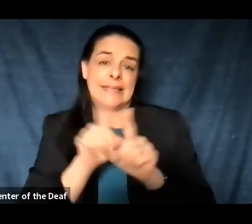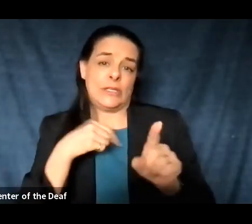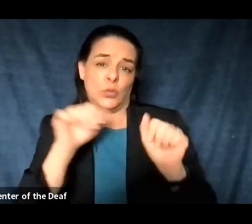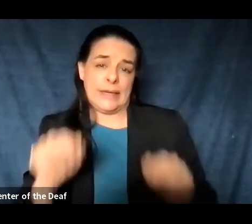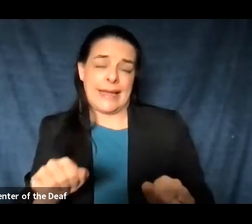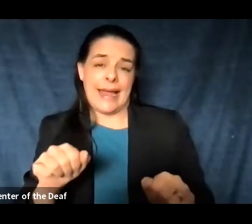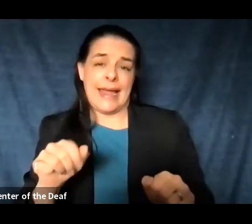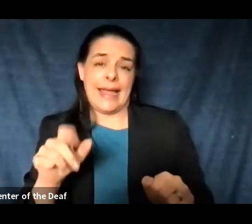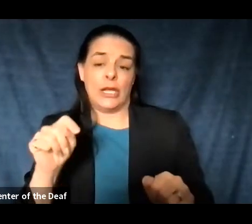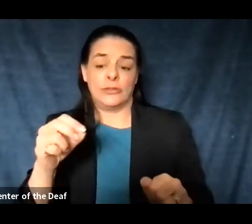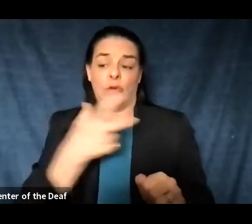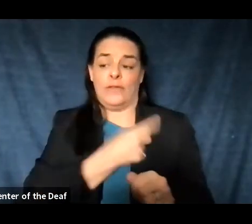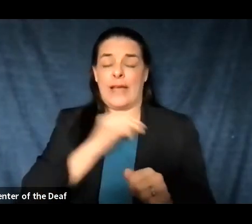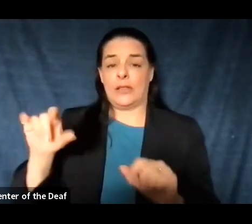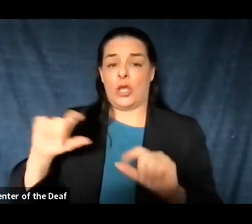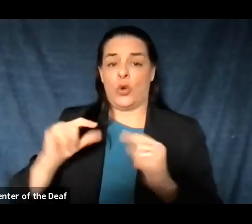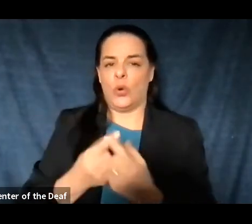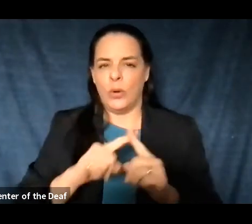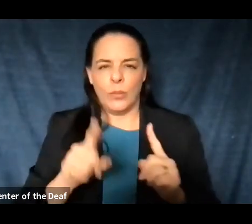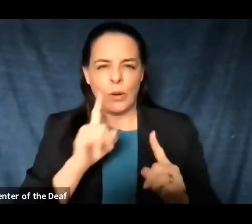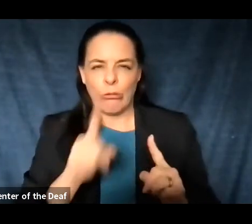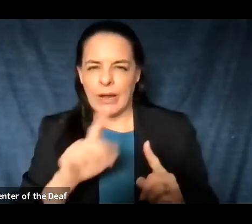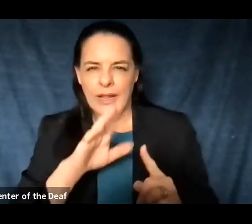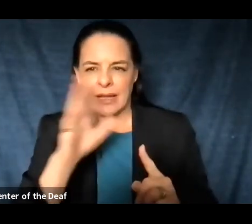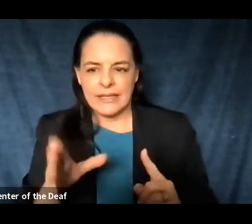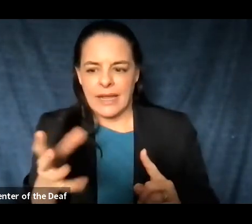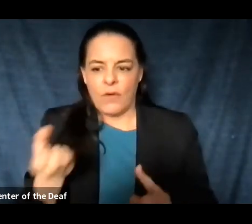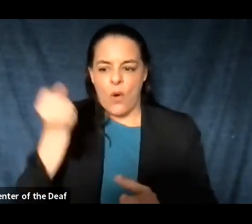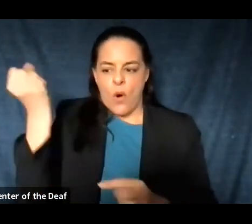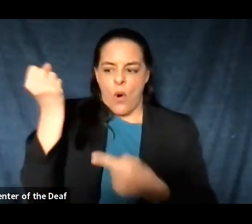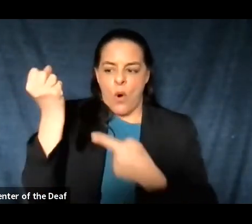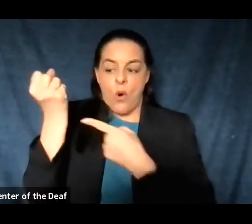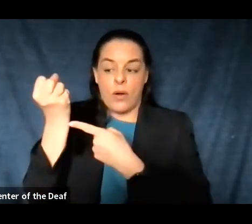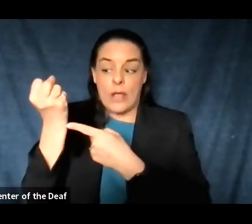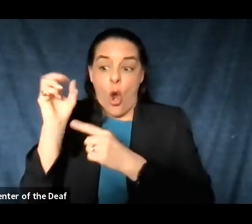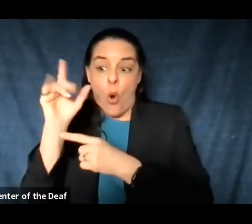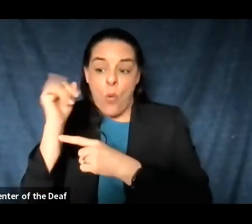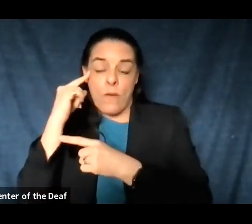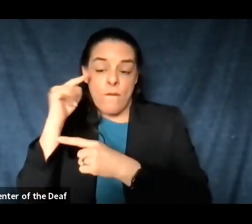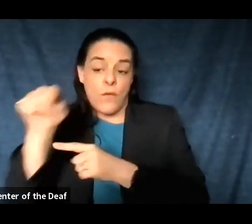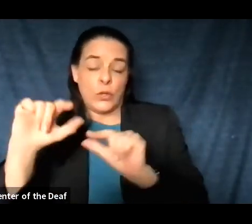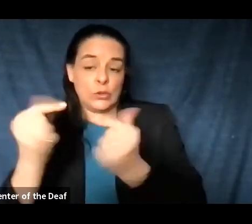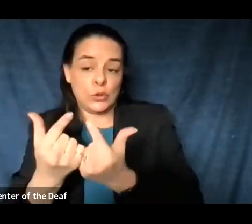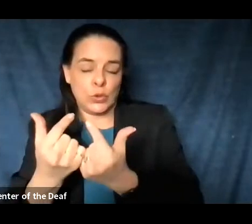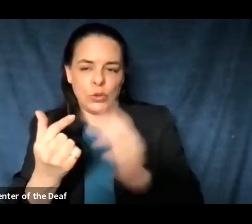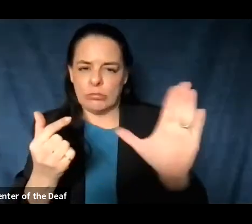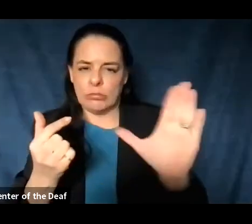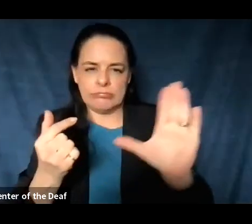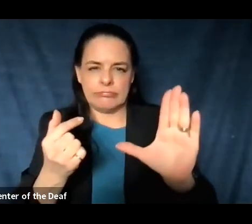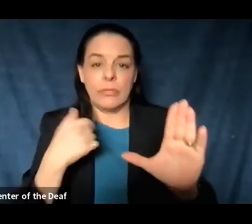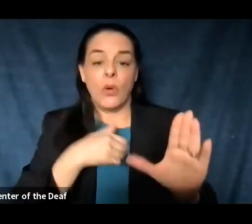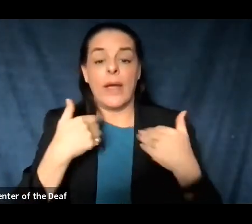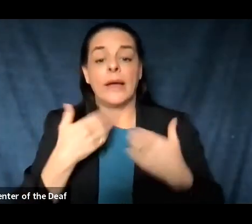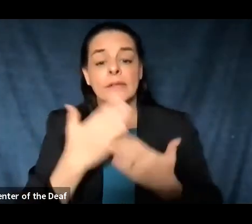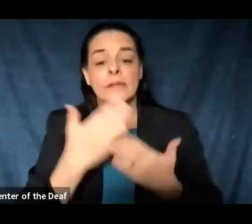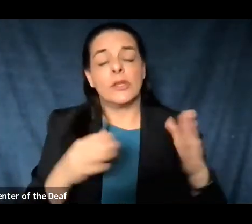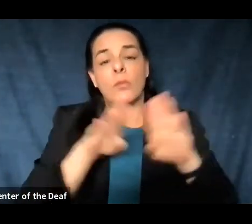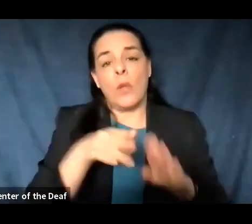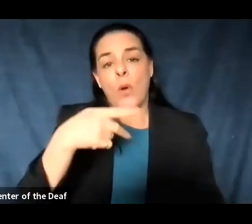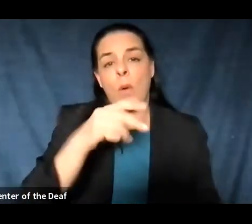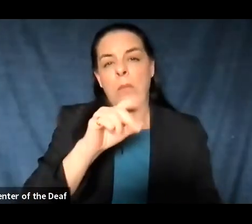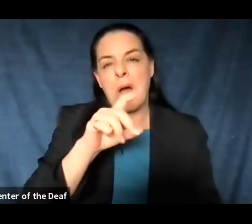But we haven't really ever set aside vaccine and said, this is just for this group. We've done some closed pods at the beginning to get some